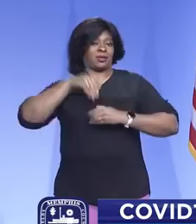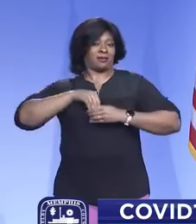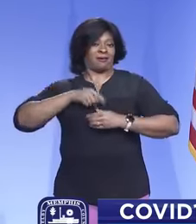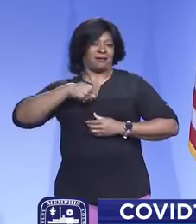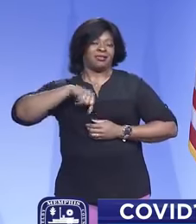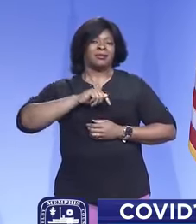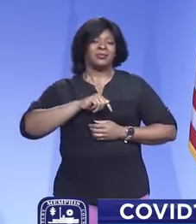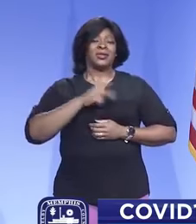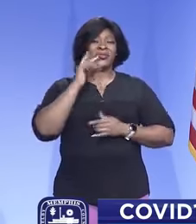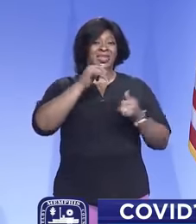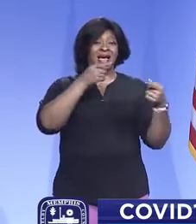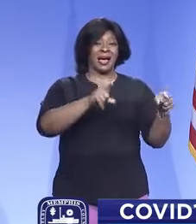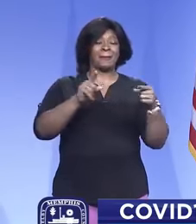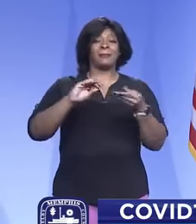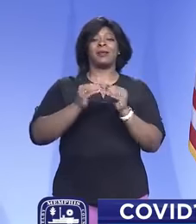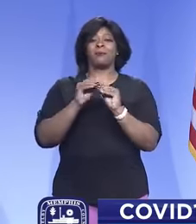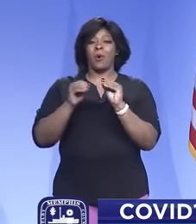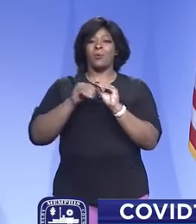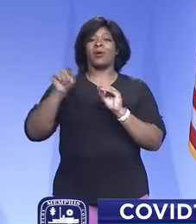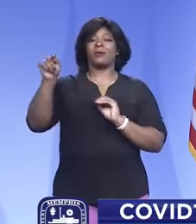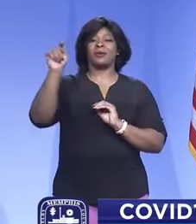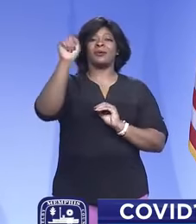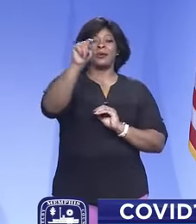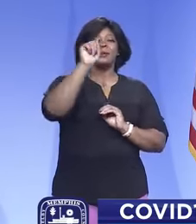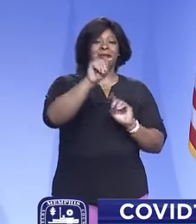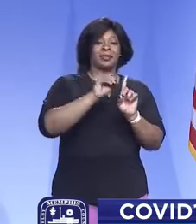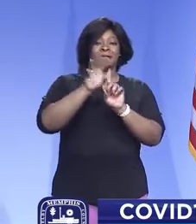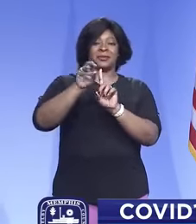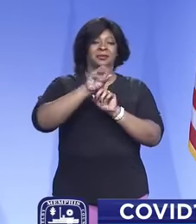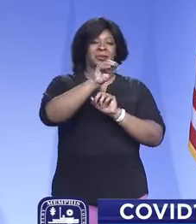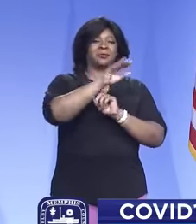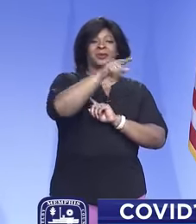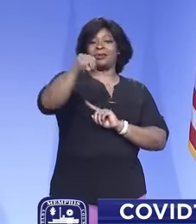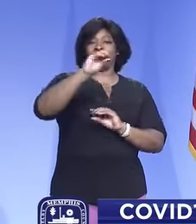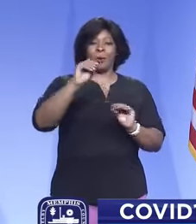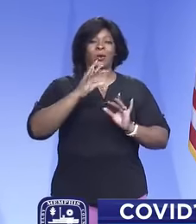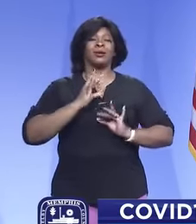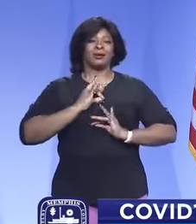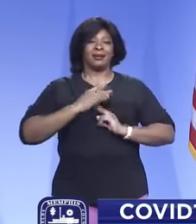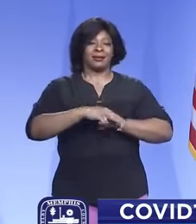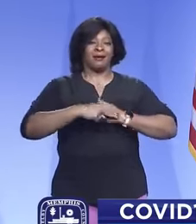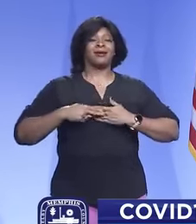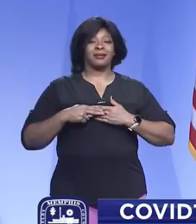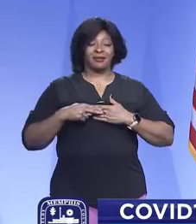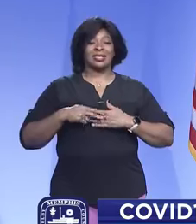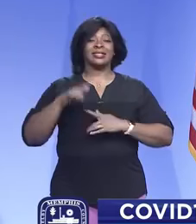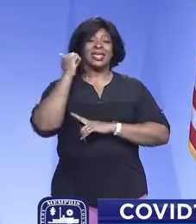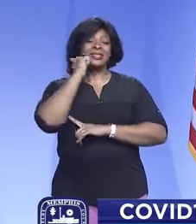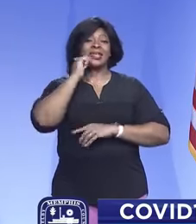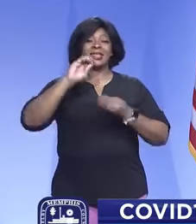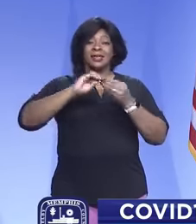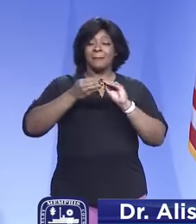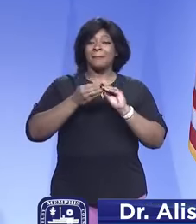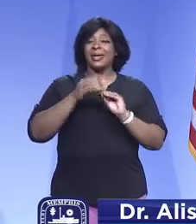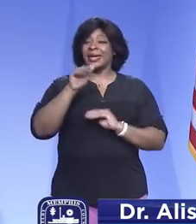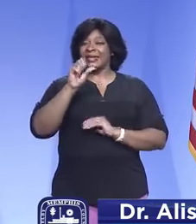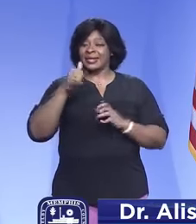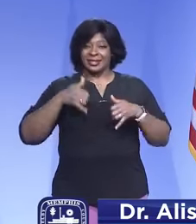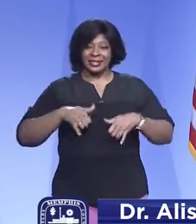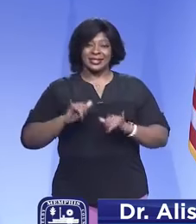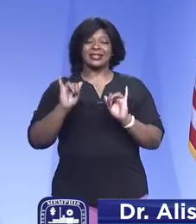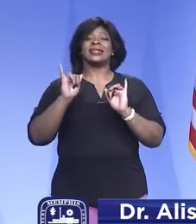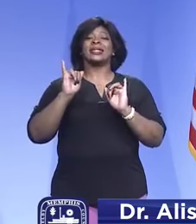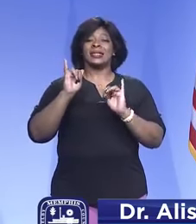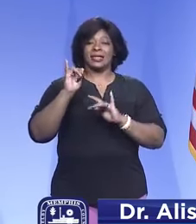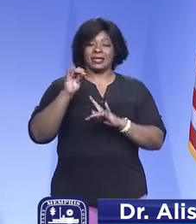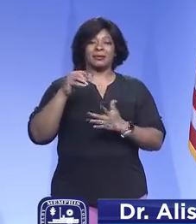that means there are many cases walking around that are not diagnosed. So that the daily number of cases is still a